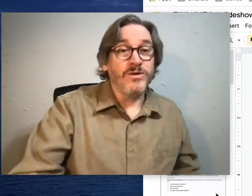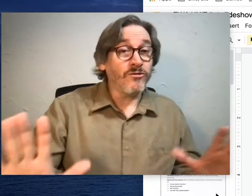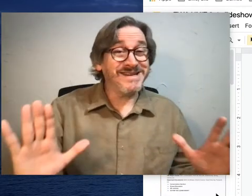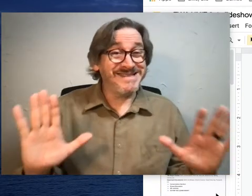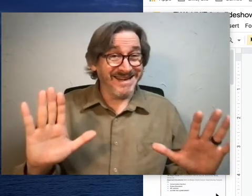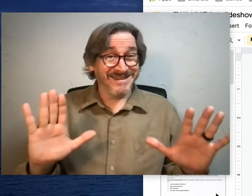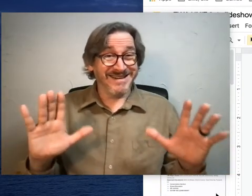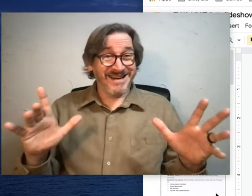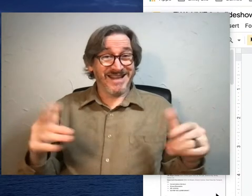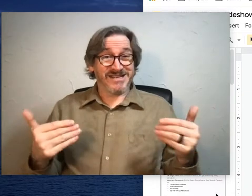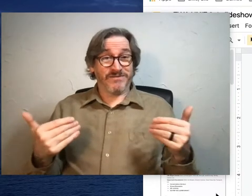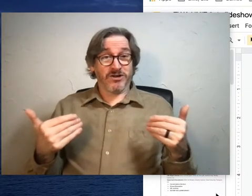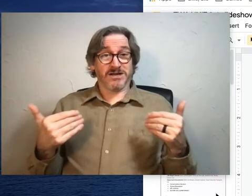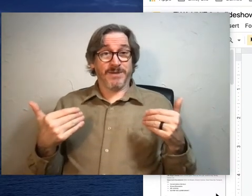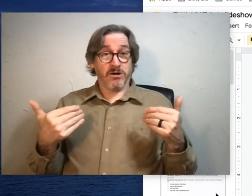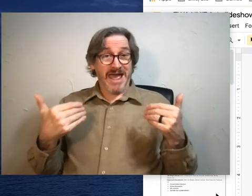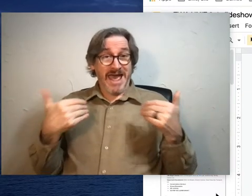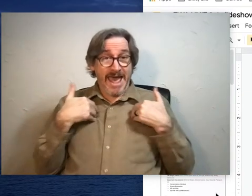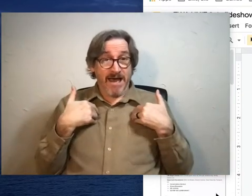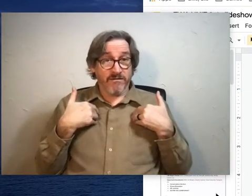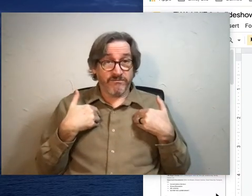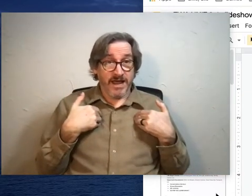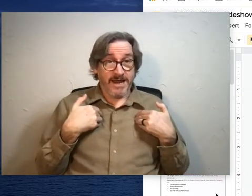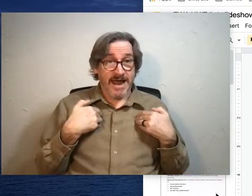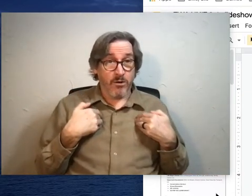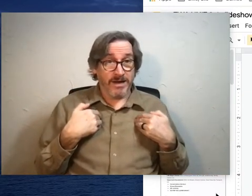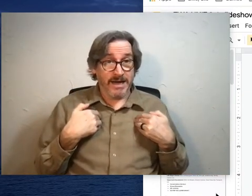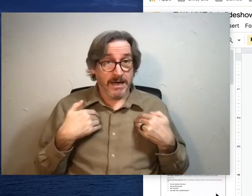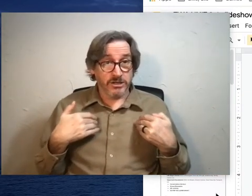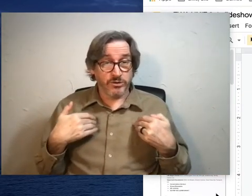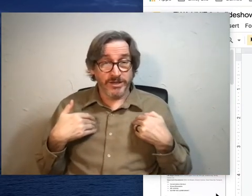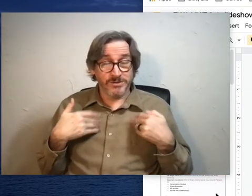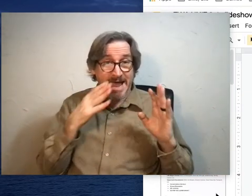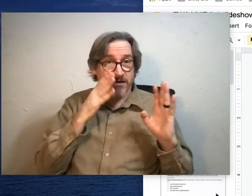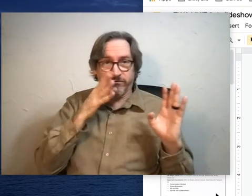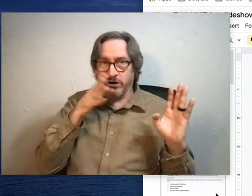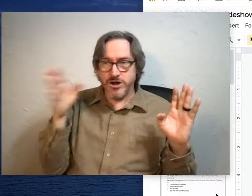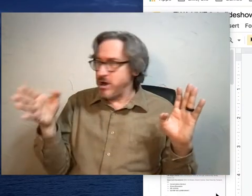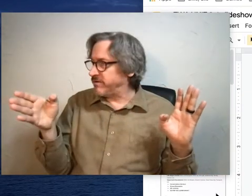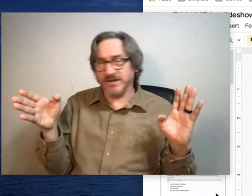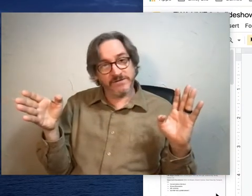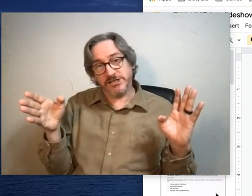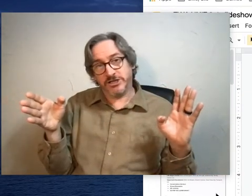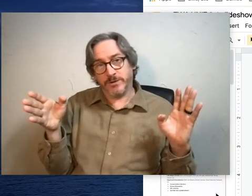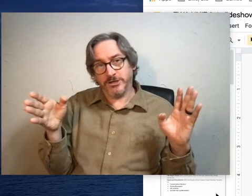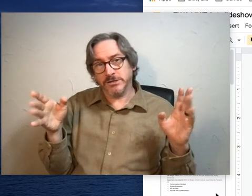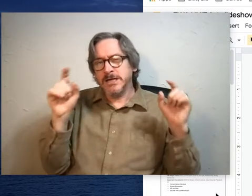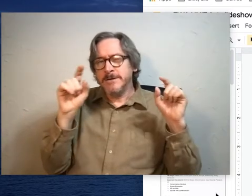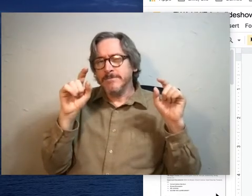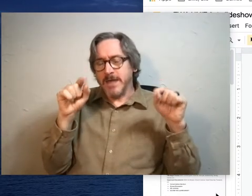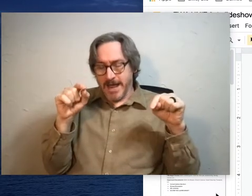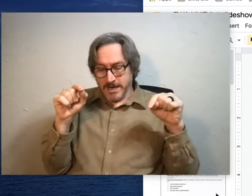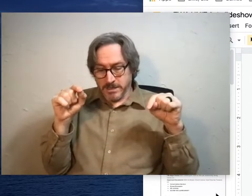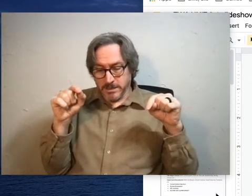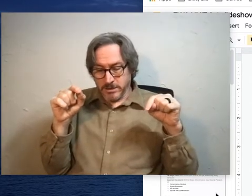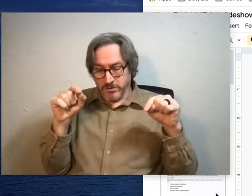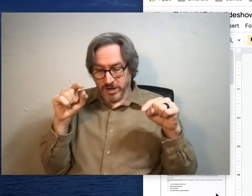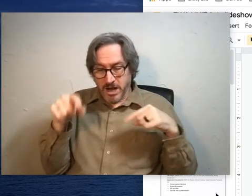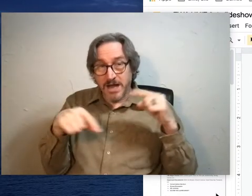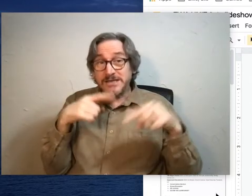So we've already seen in class, we've talked about have, and how in English we use have for a number of different situations.